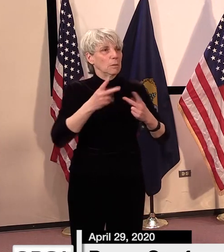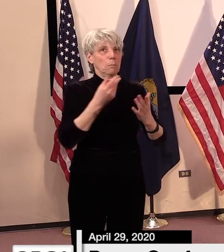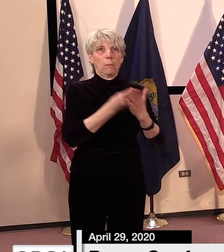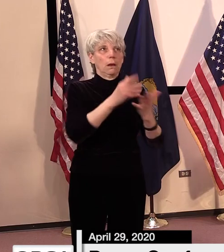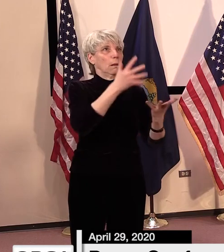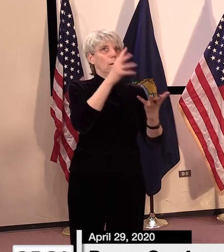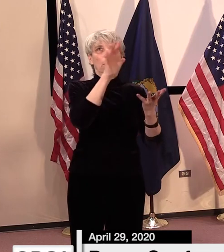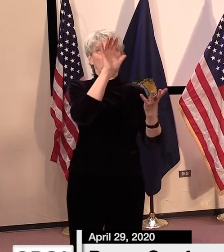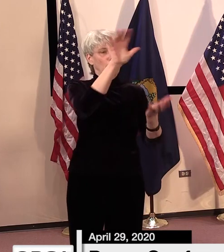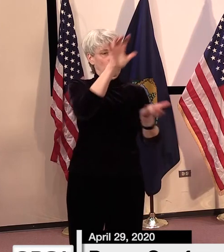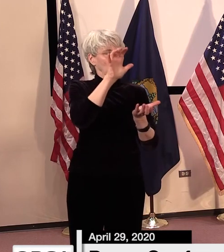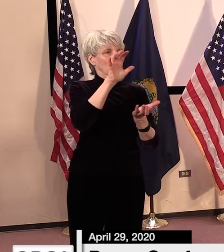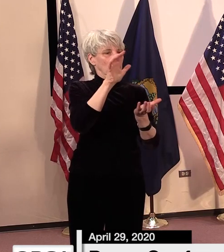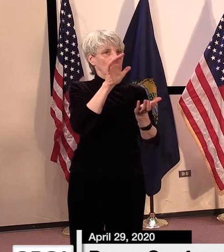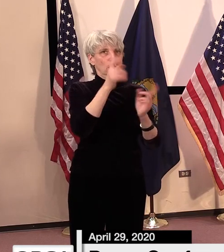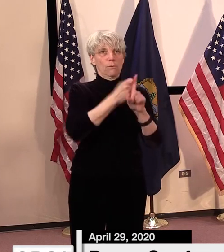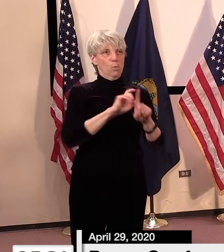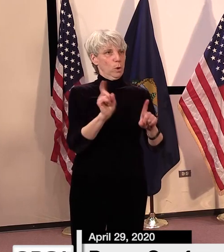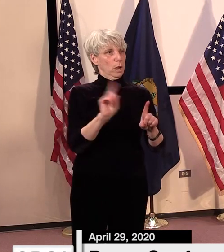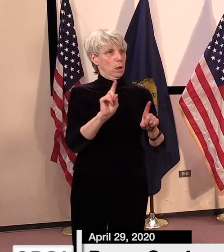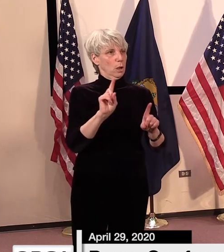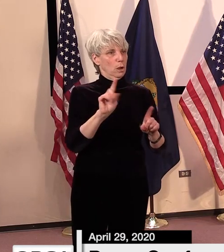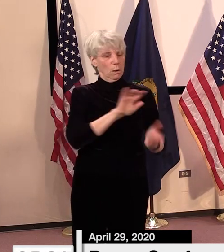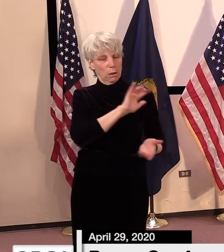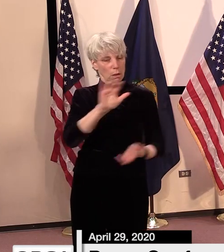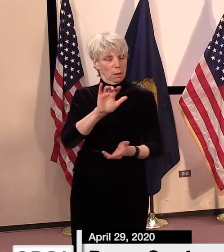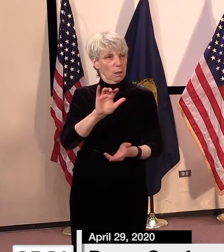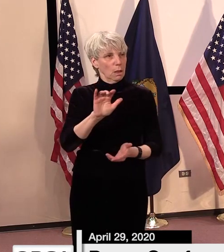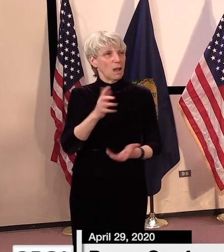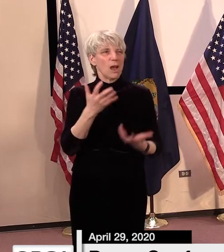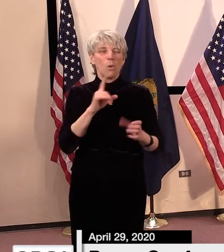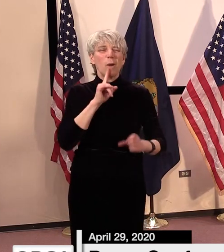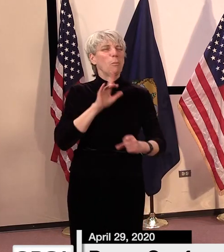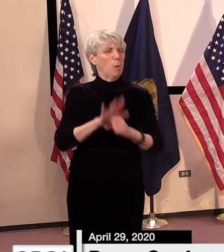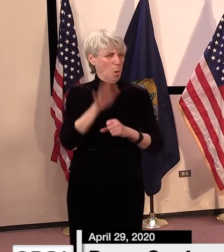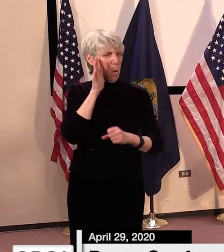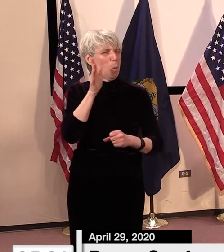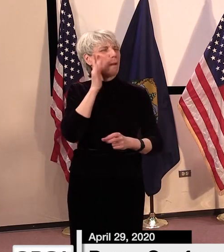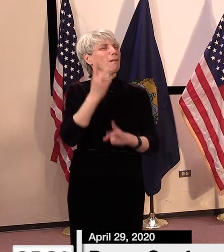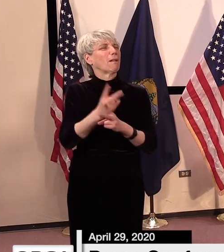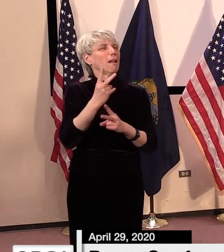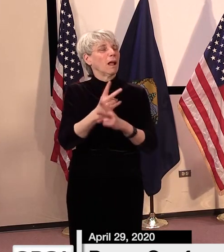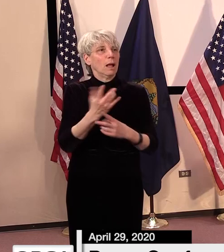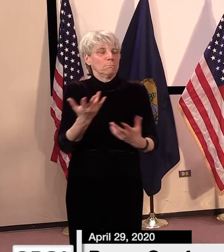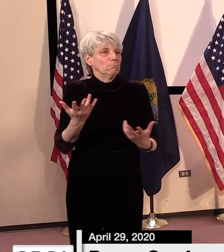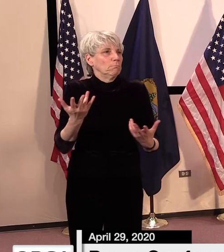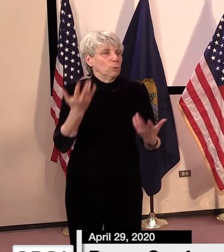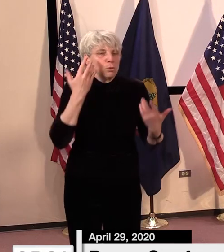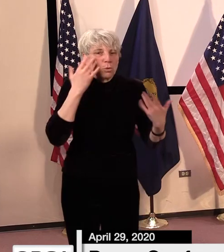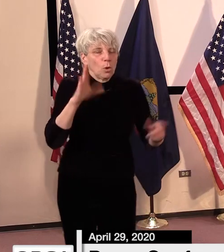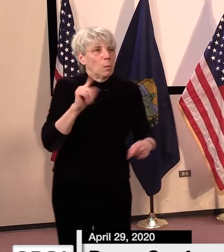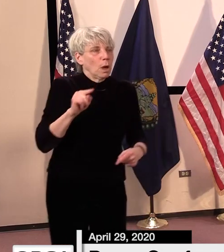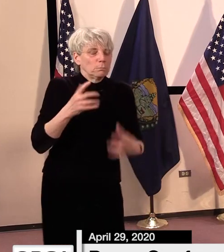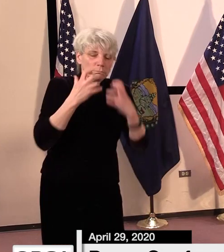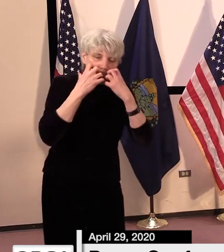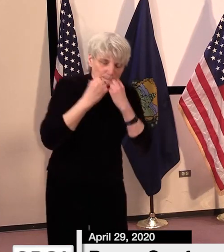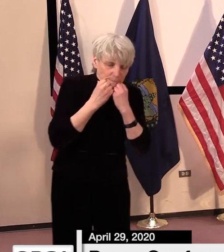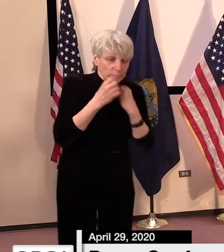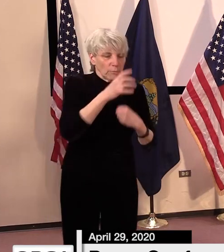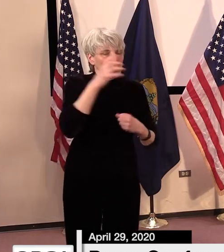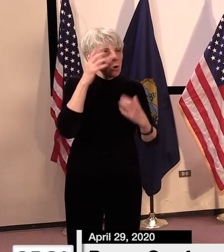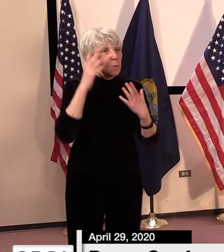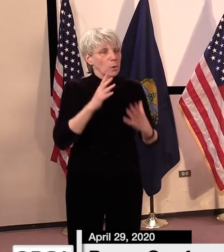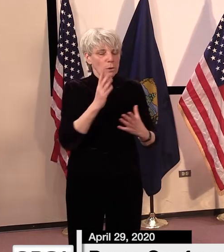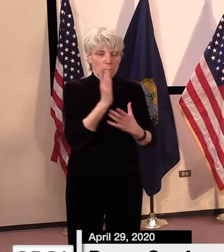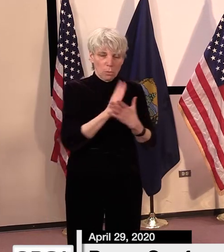want to overpromise, but we're not ignoring this. And they're too valuable to us. They're part of our tradition and culture. And we want